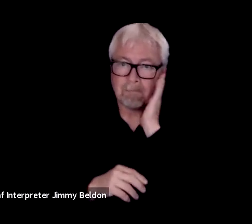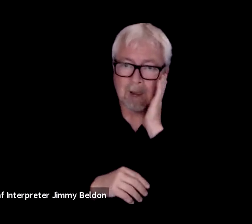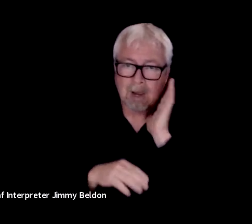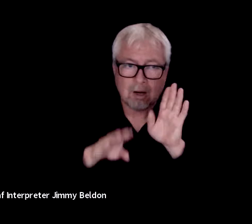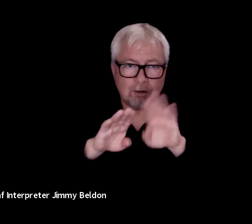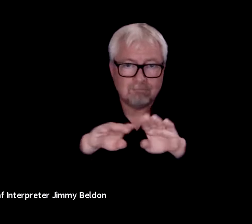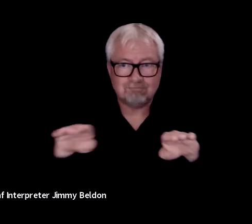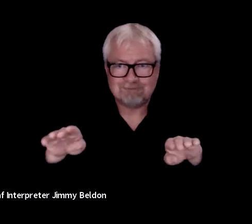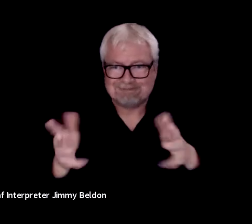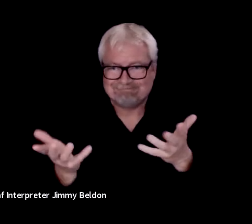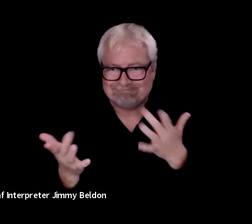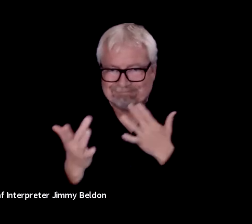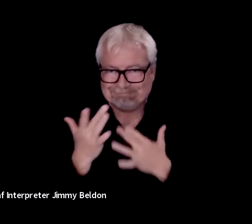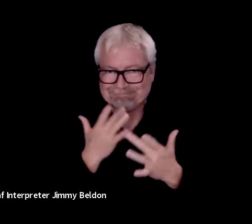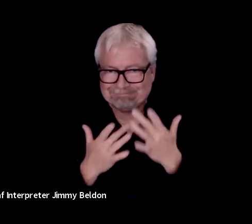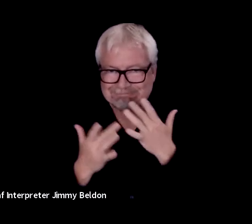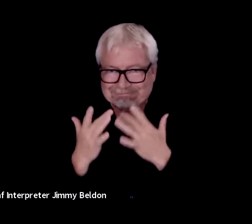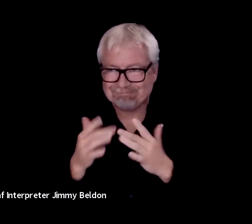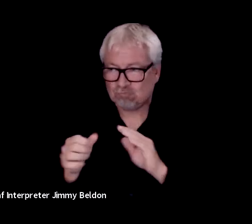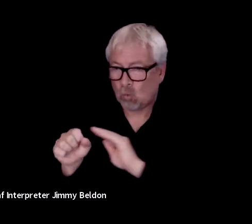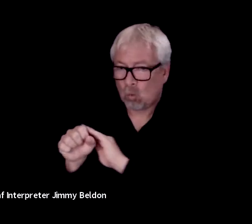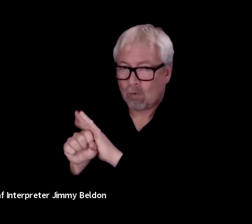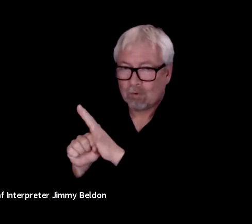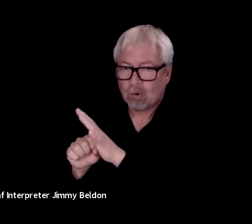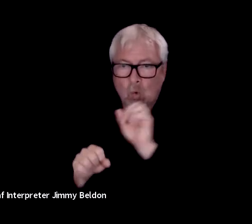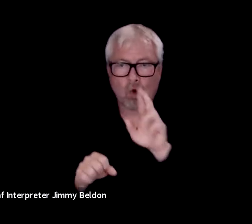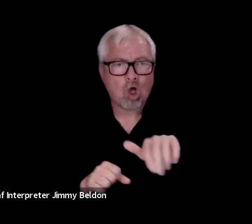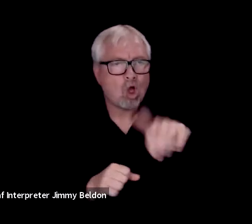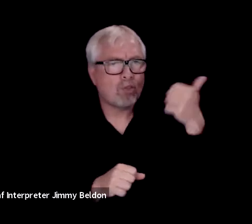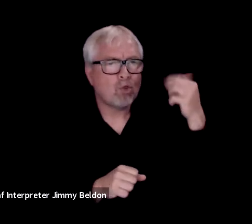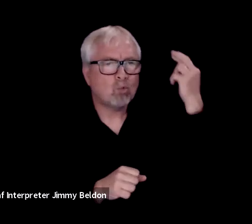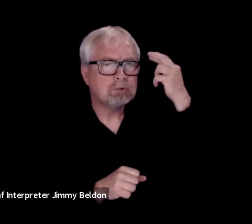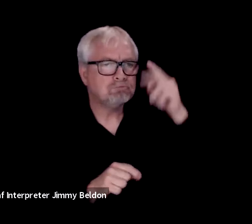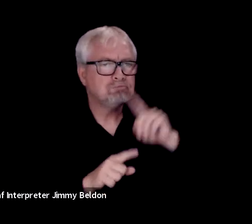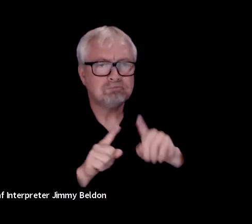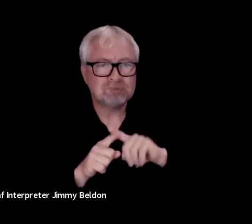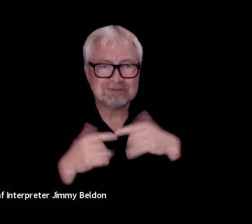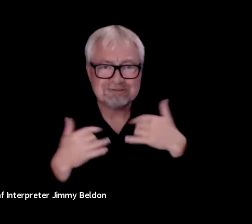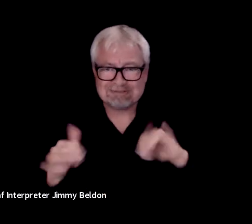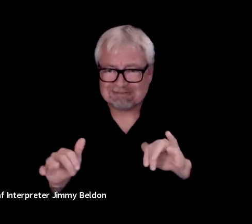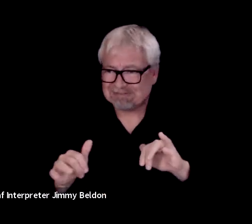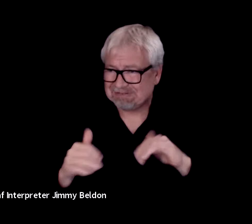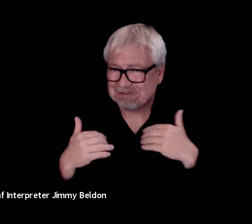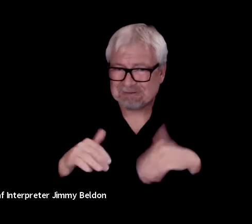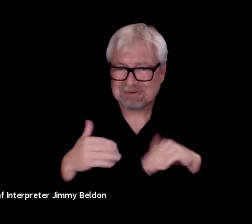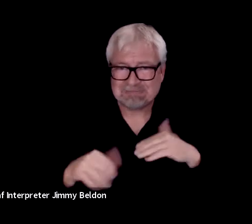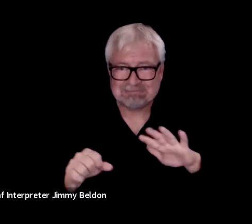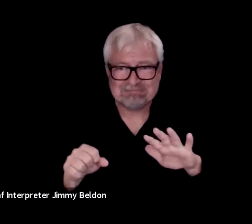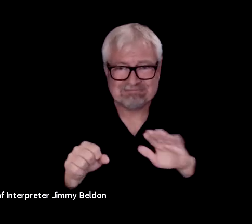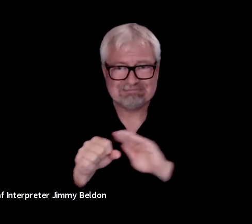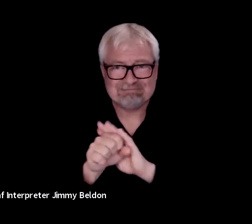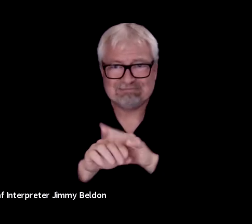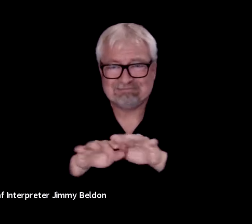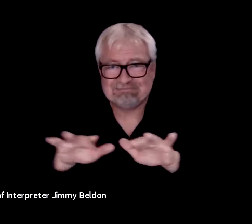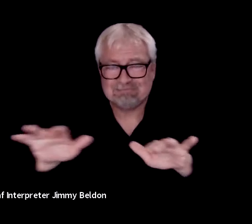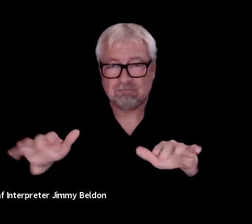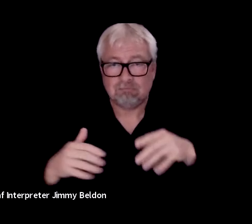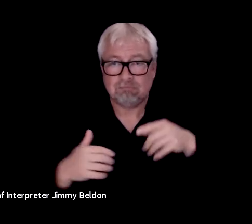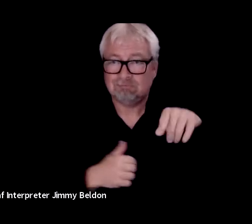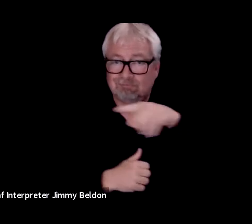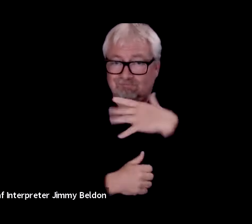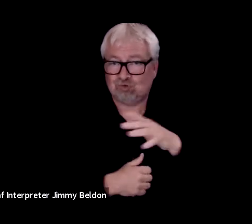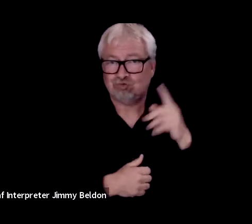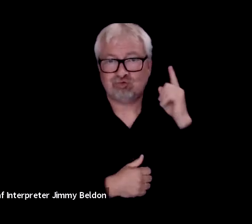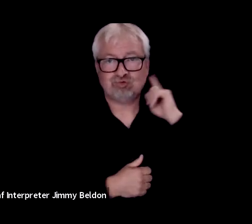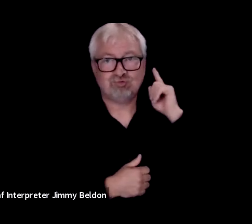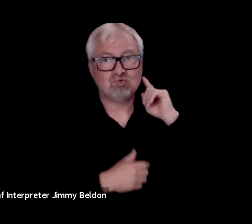otherwise. You might have seen stories recently emerging around the country about the impact of this, including a national story of a